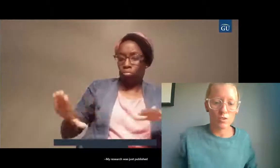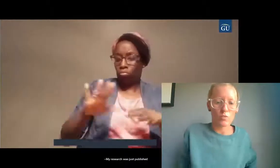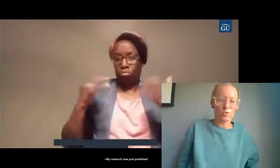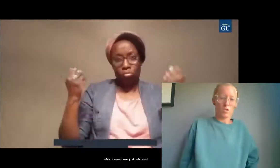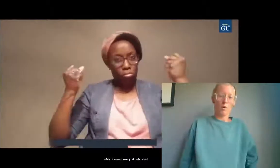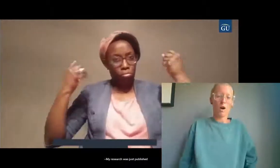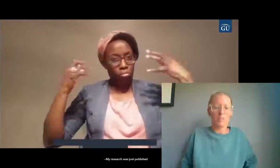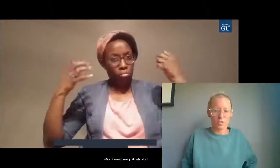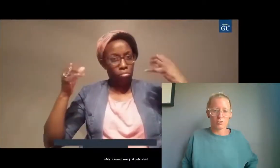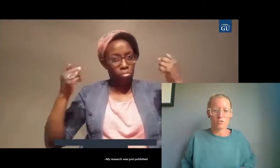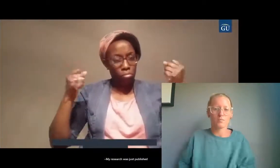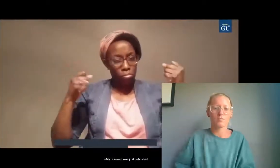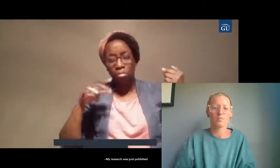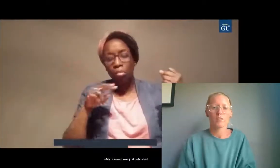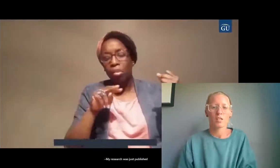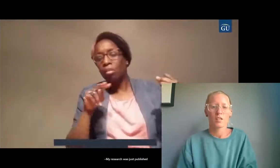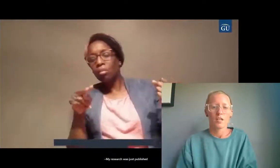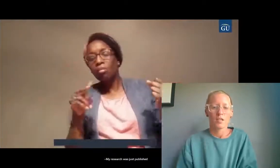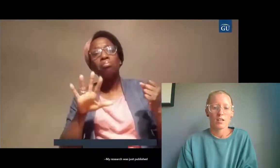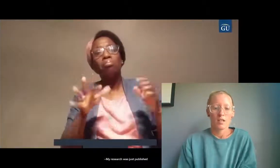my research was just published